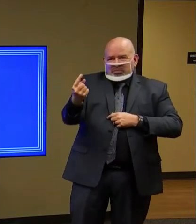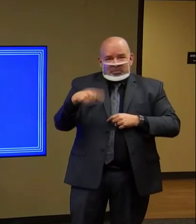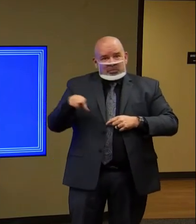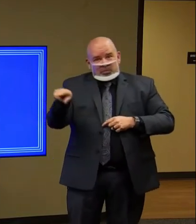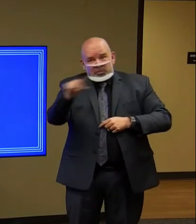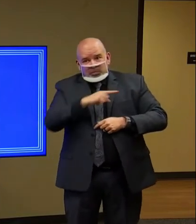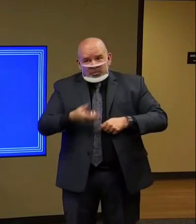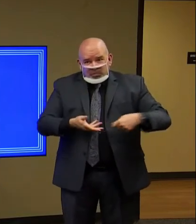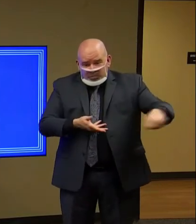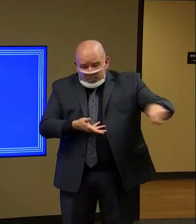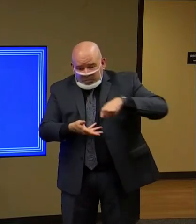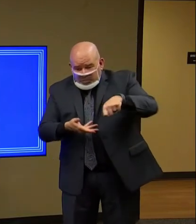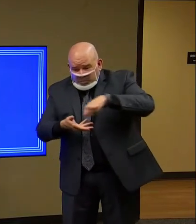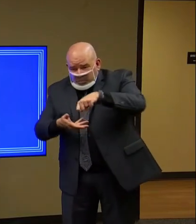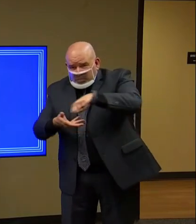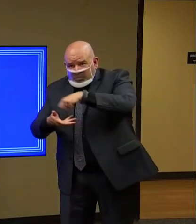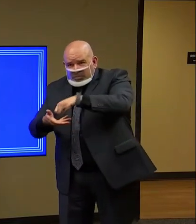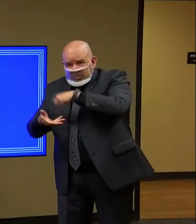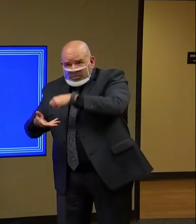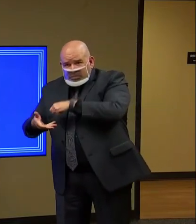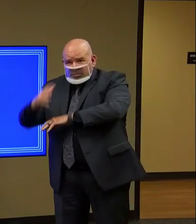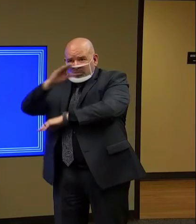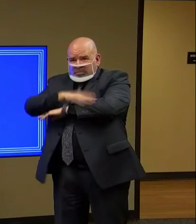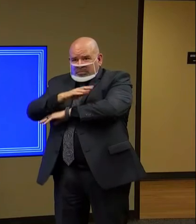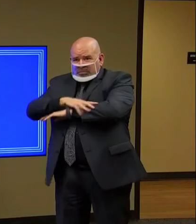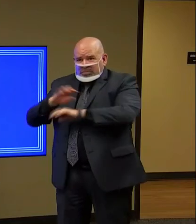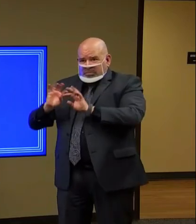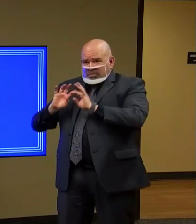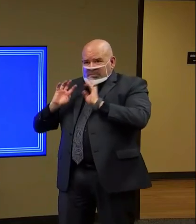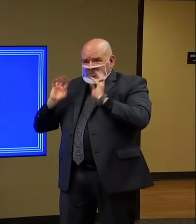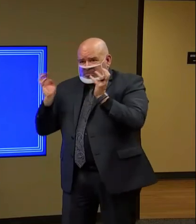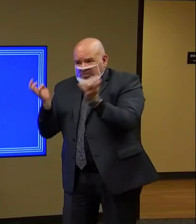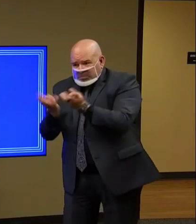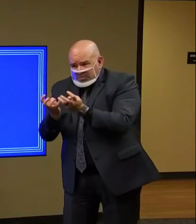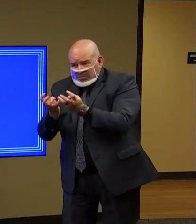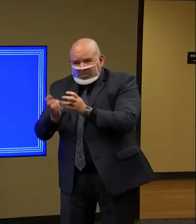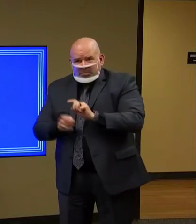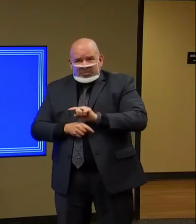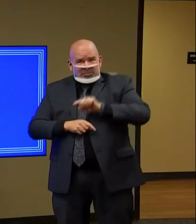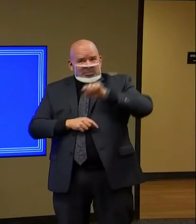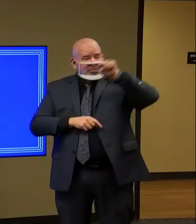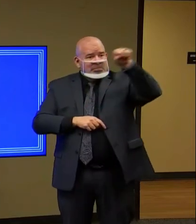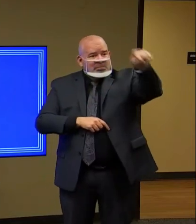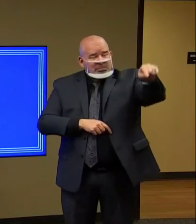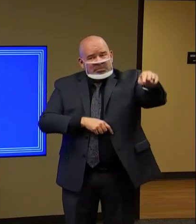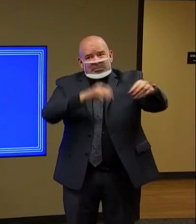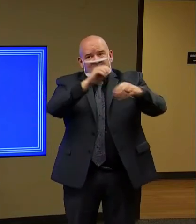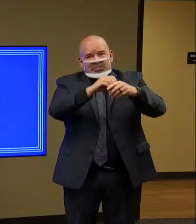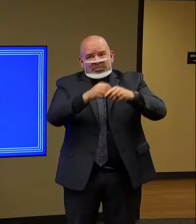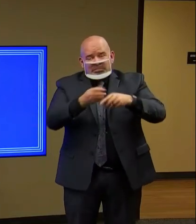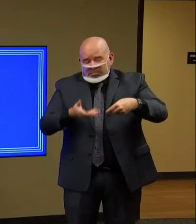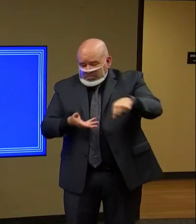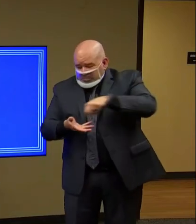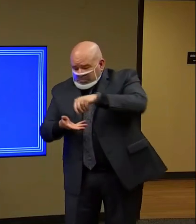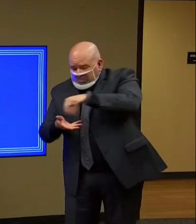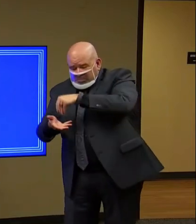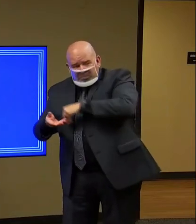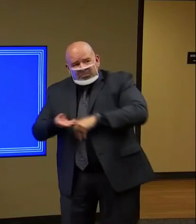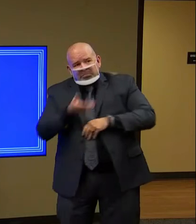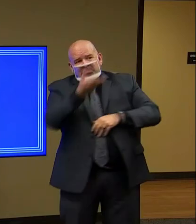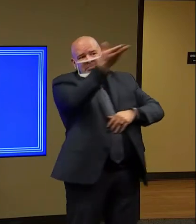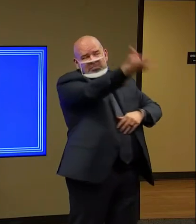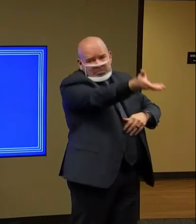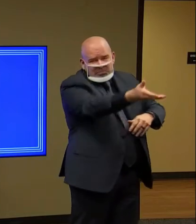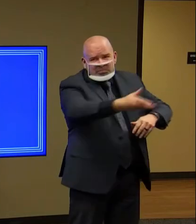Zoom, send notes of encouragement and love, and not get together. But if we have decided that we don't want to